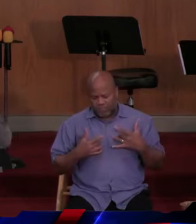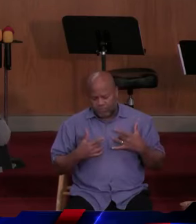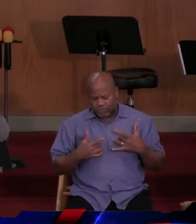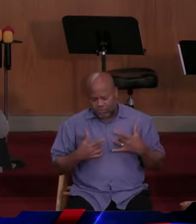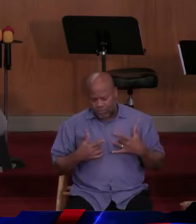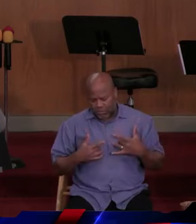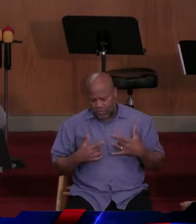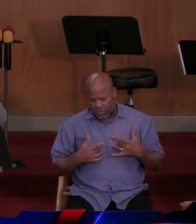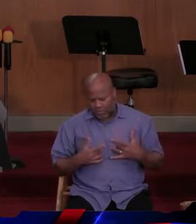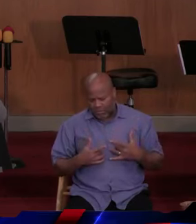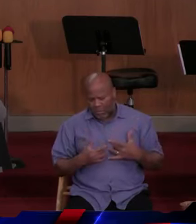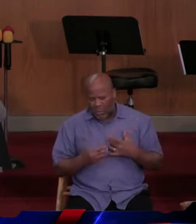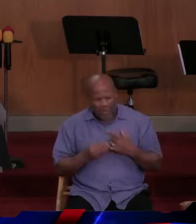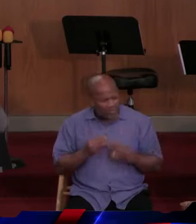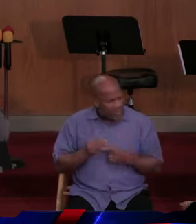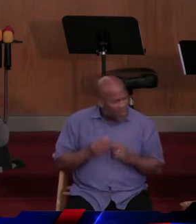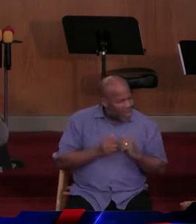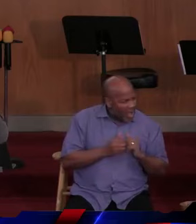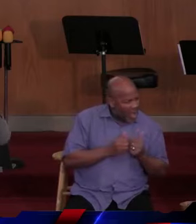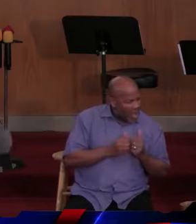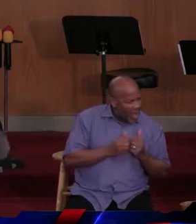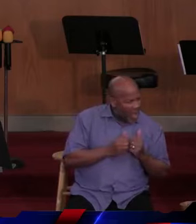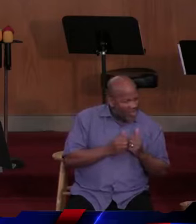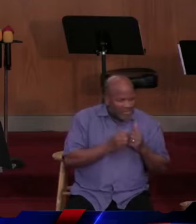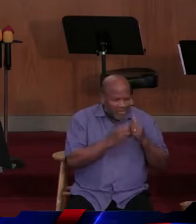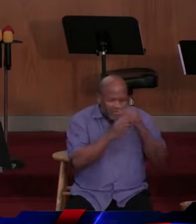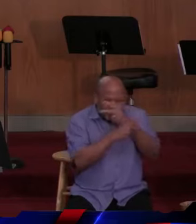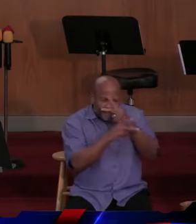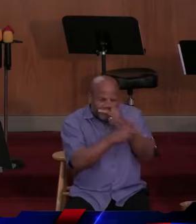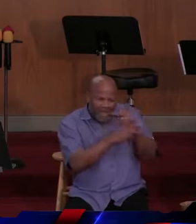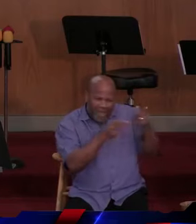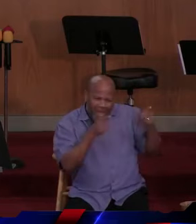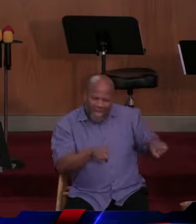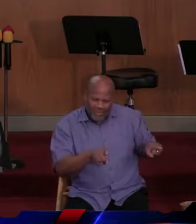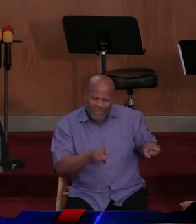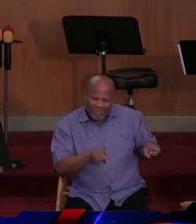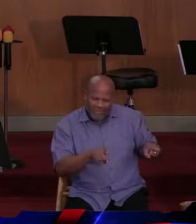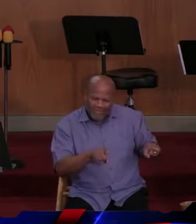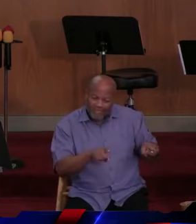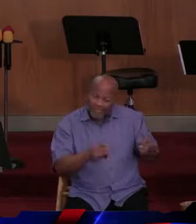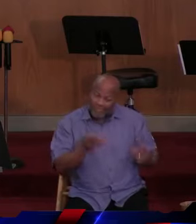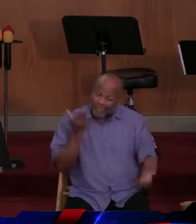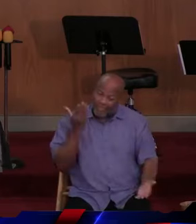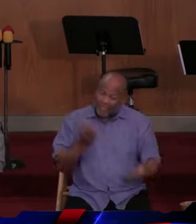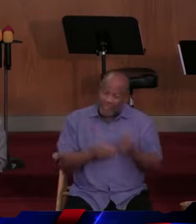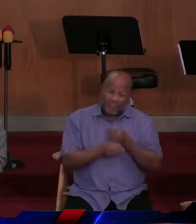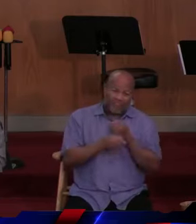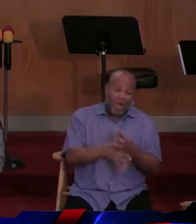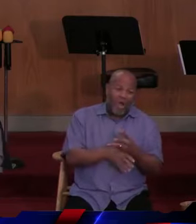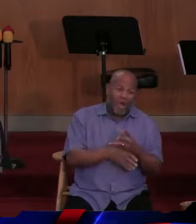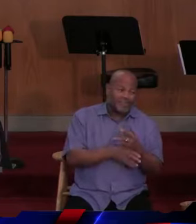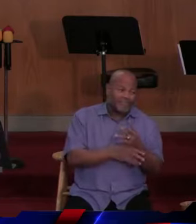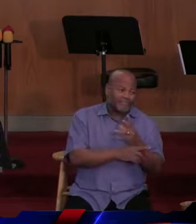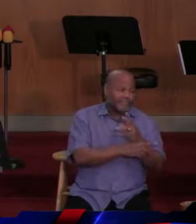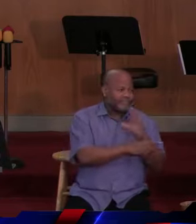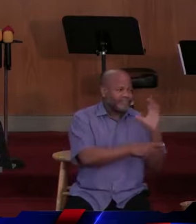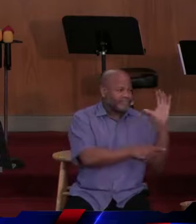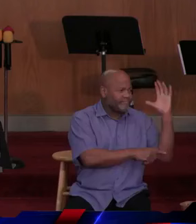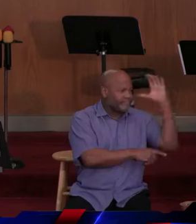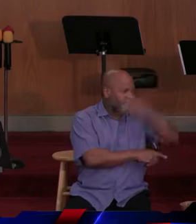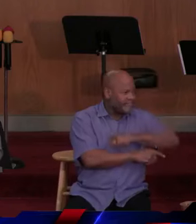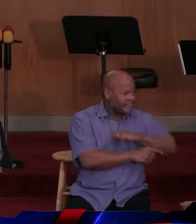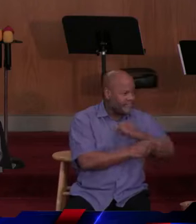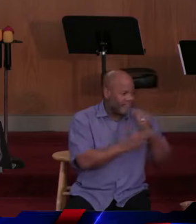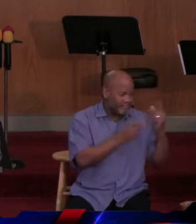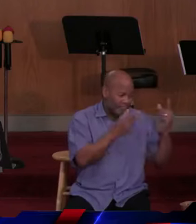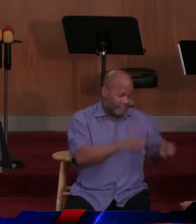about how we assess what actually happened, it may cause us to miss what is really happening. Have